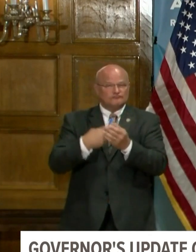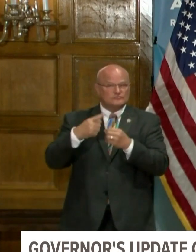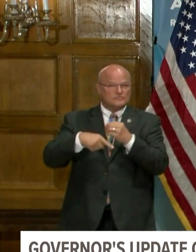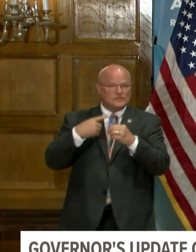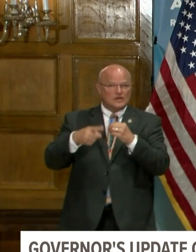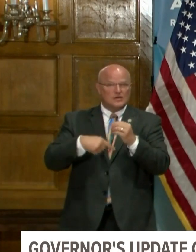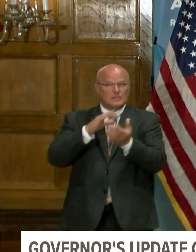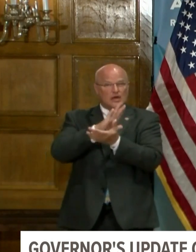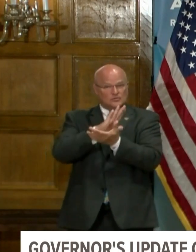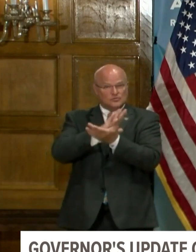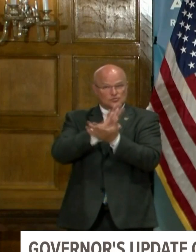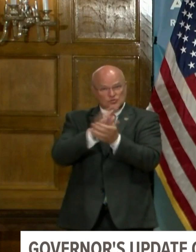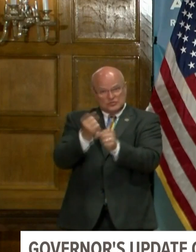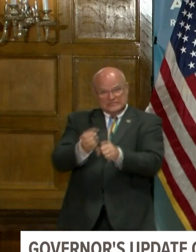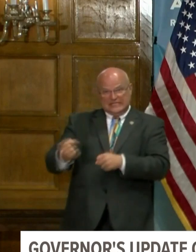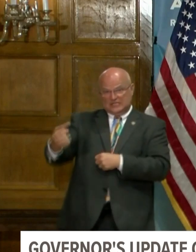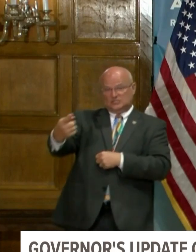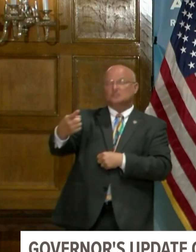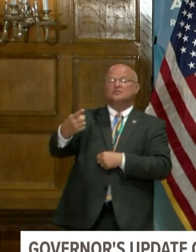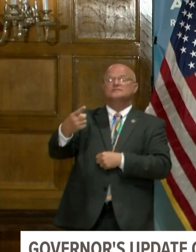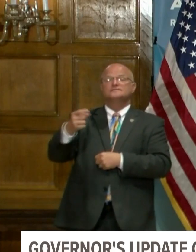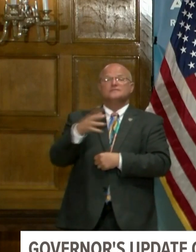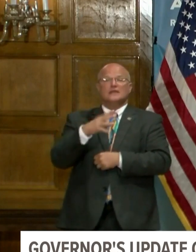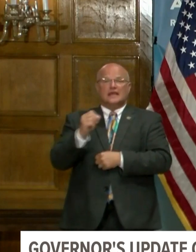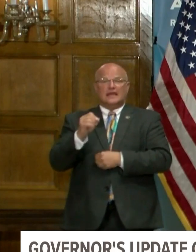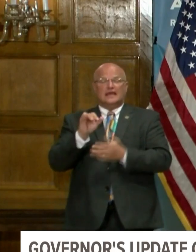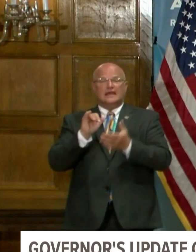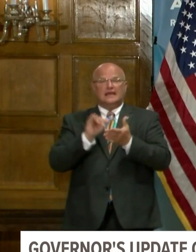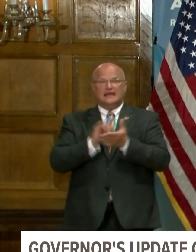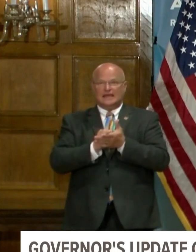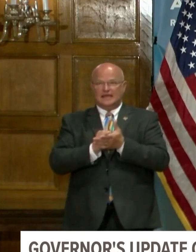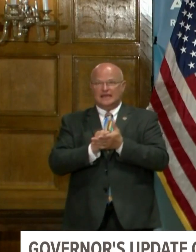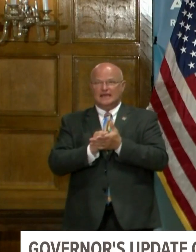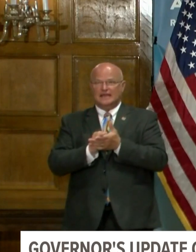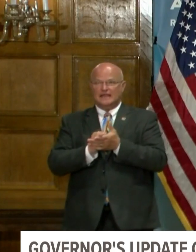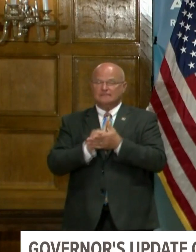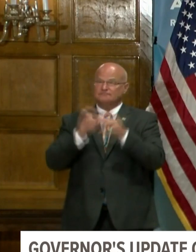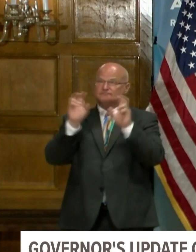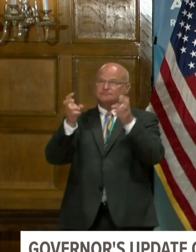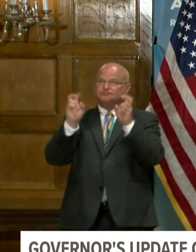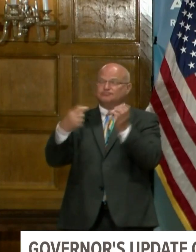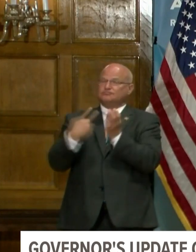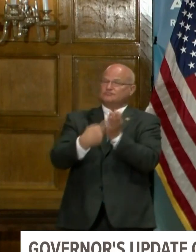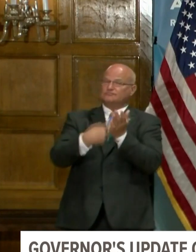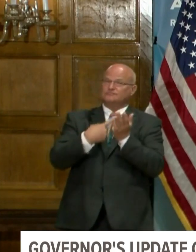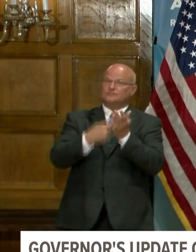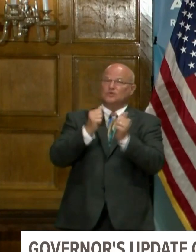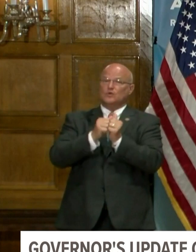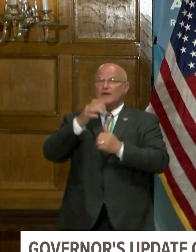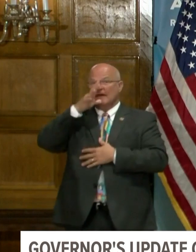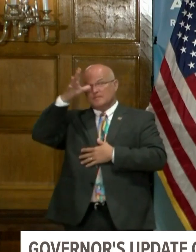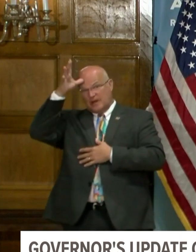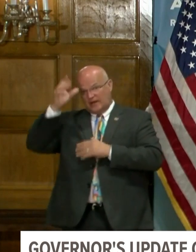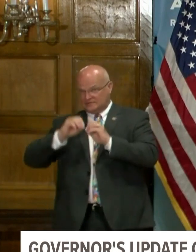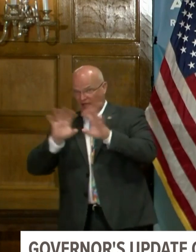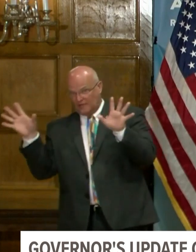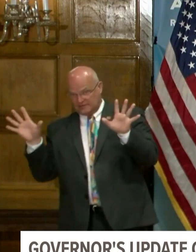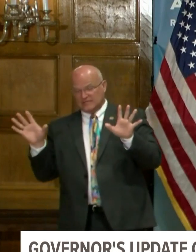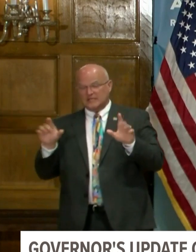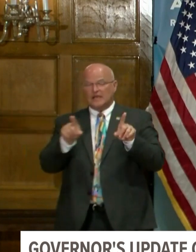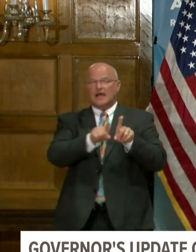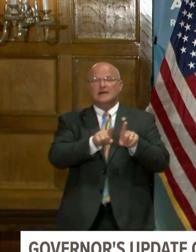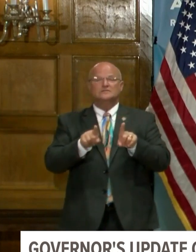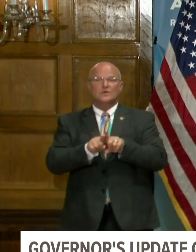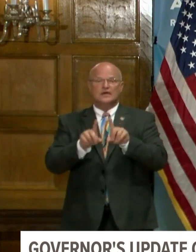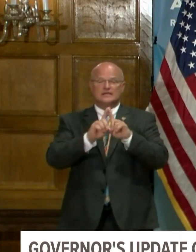moment about school next year, which has been a topic of conversation among parents, obviously, as